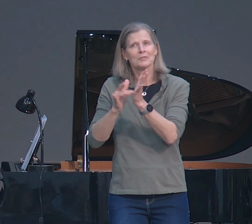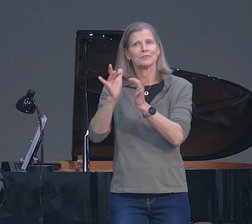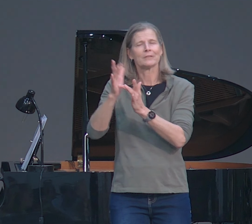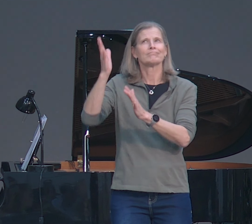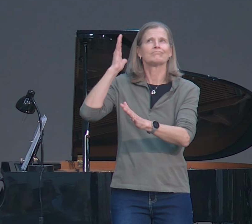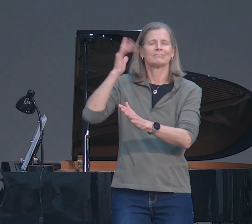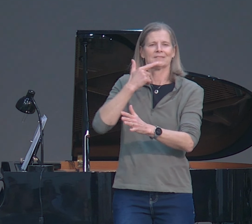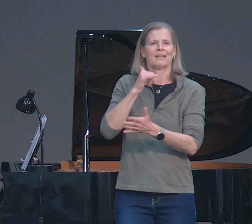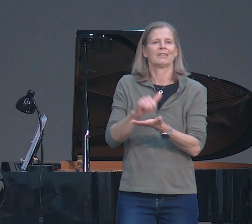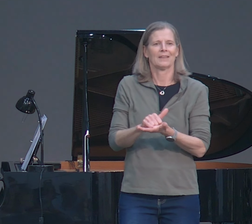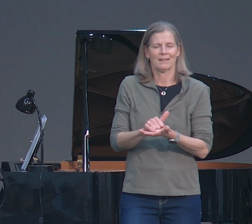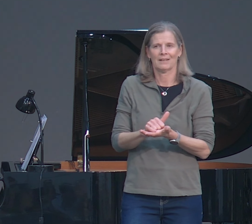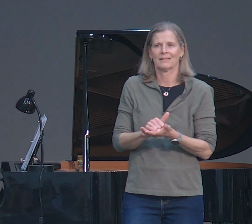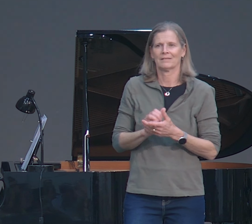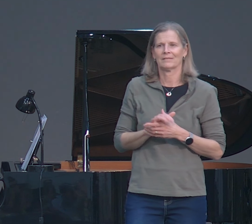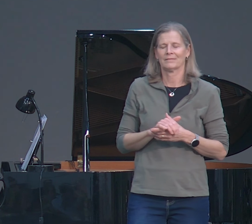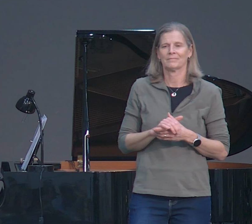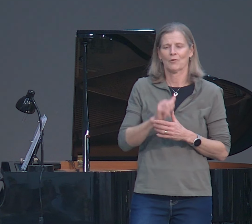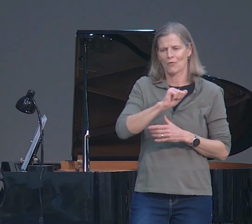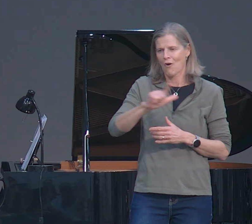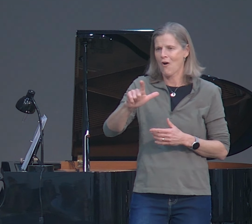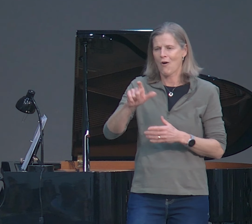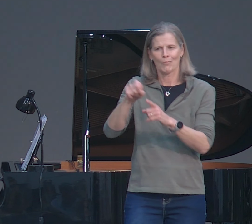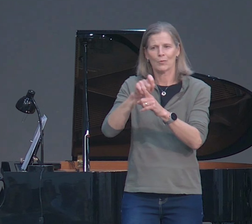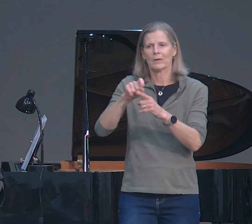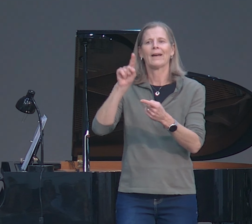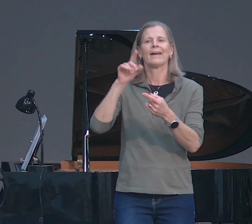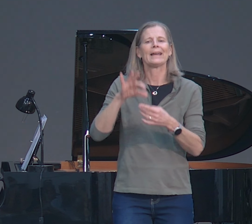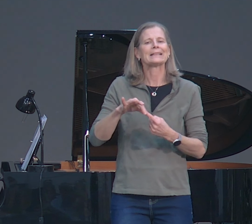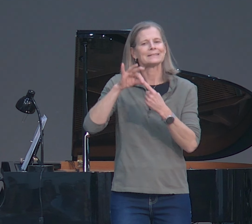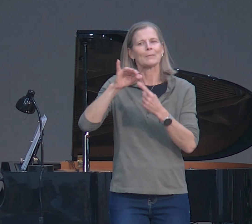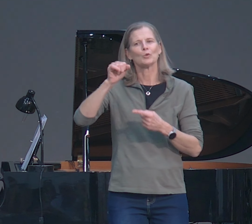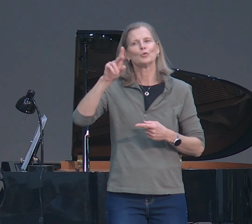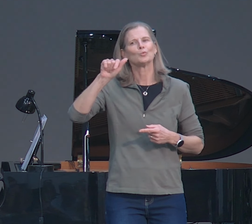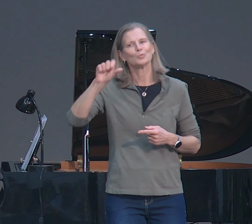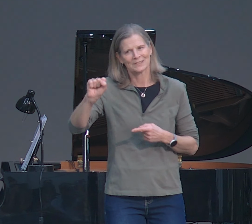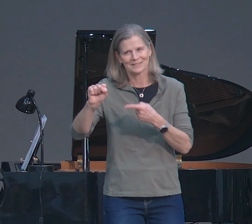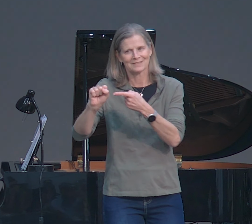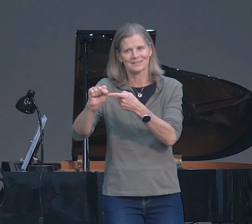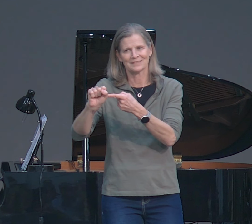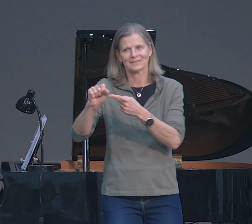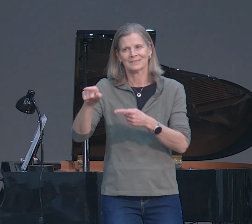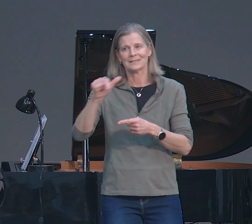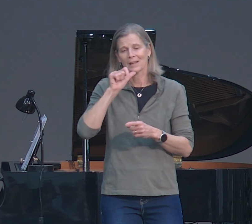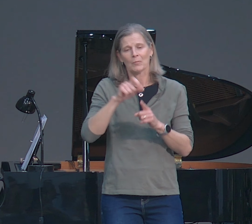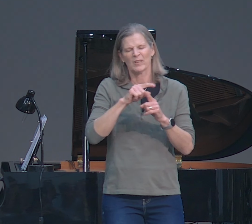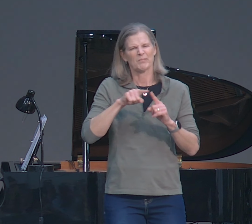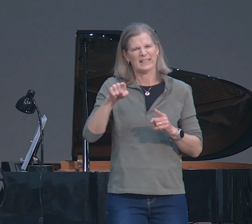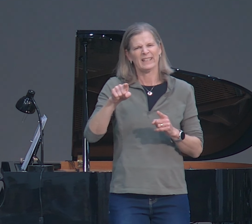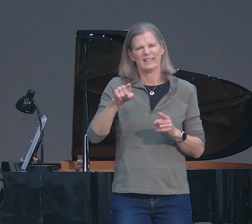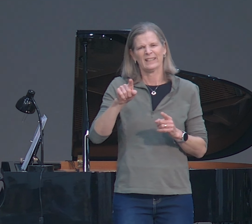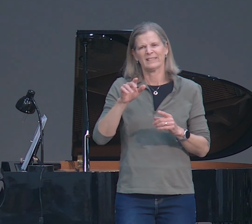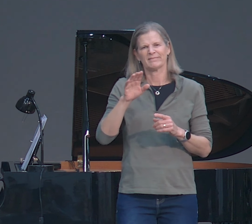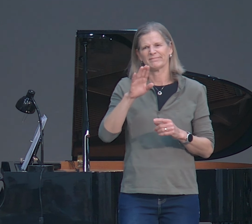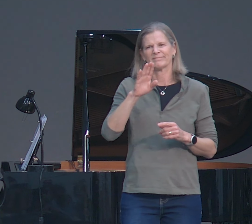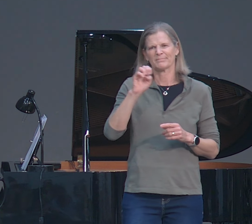12, Judas, who was not persecuted, but instead betrayed the Lord.